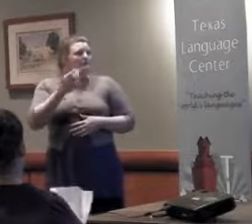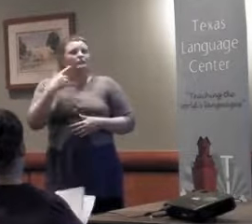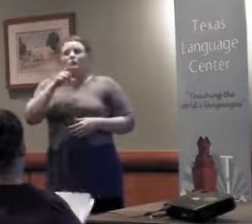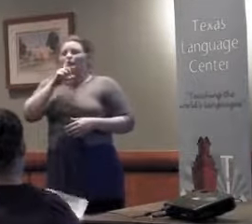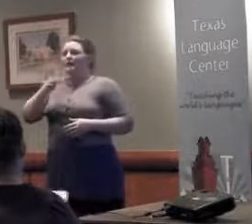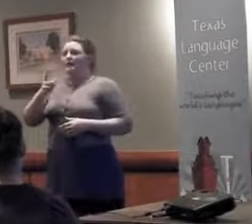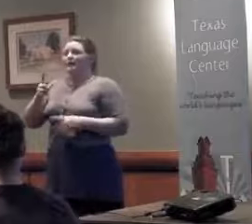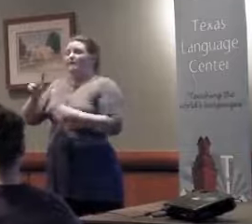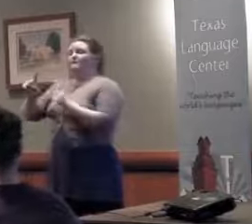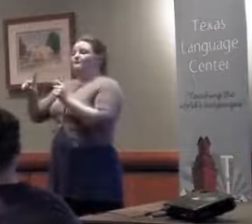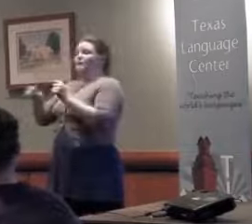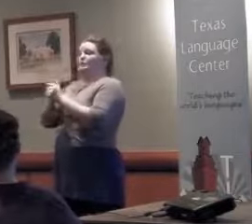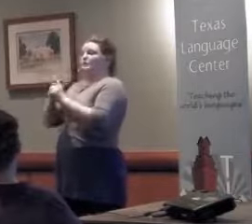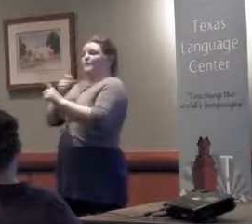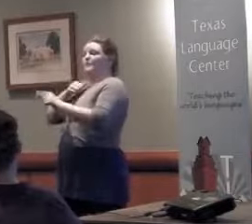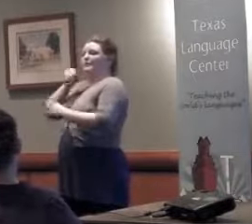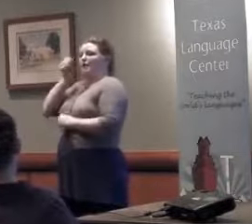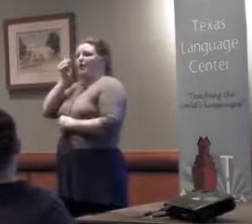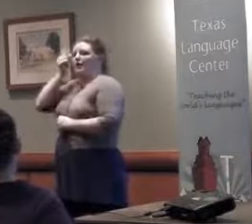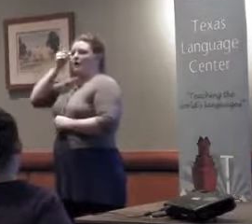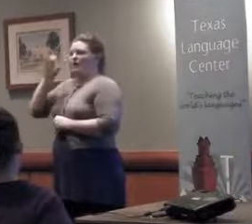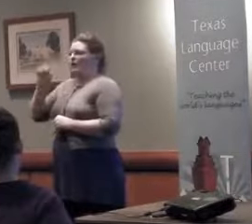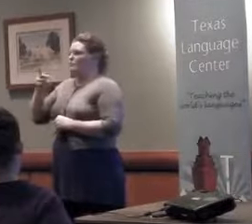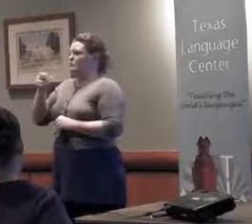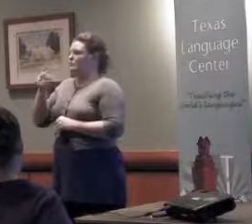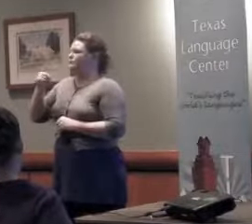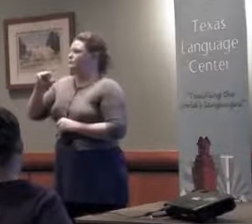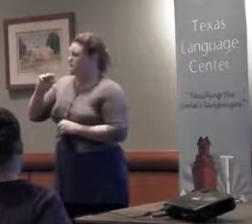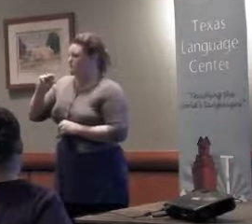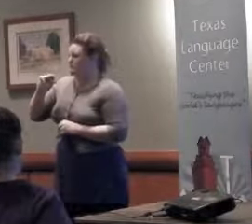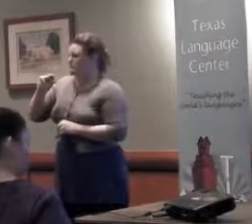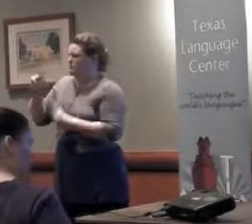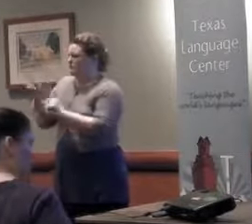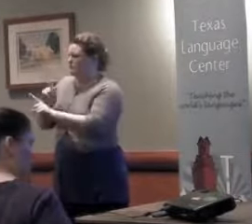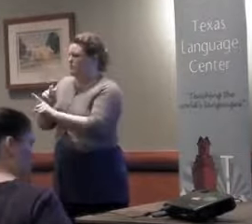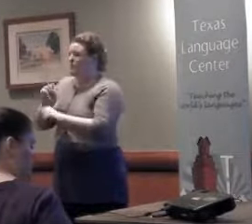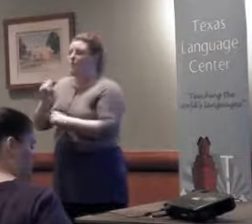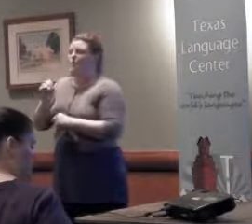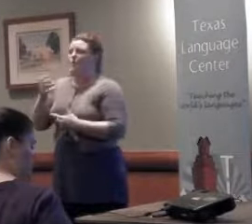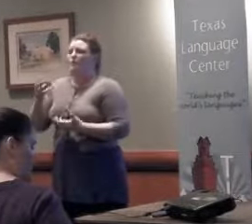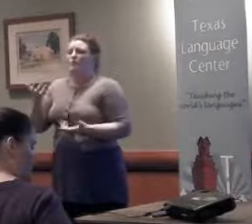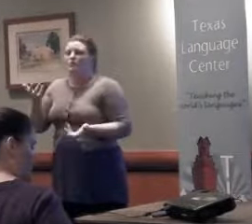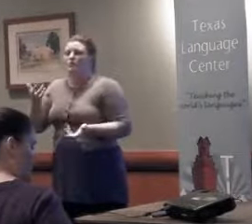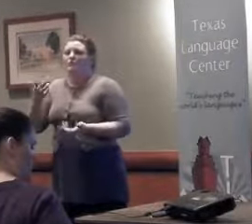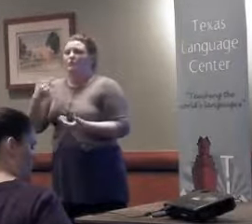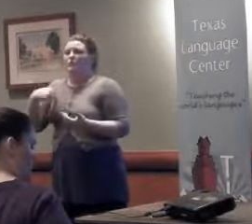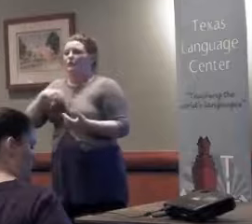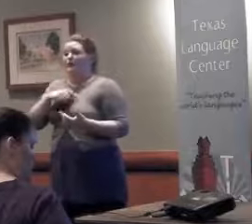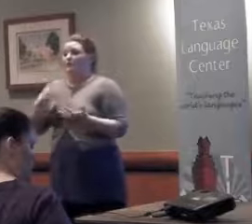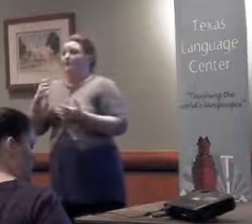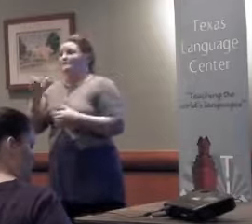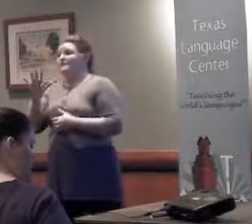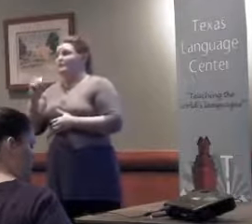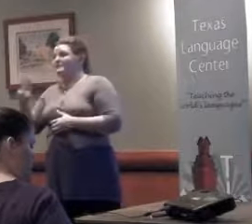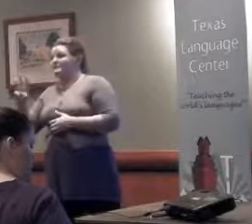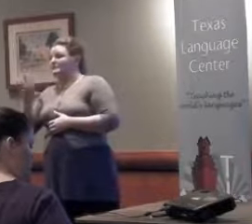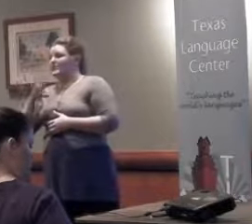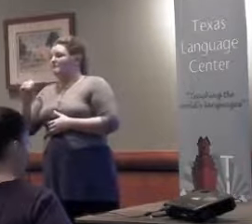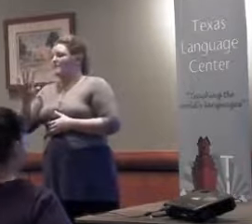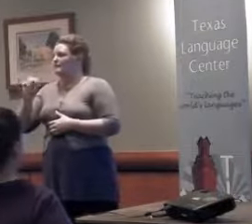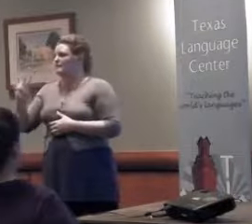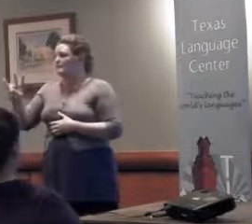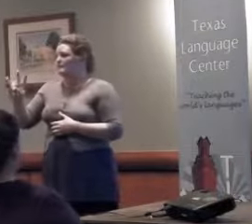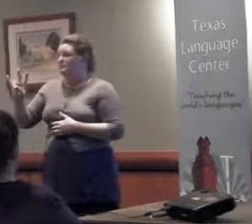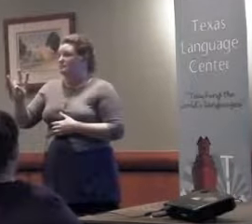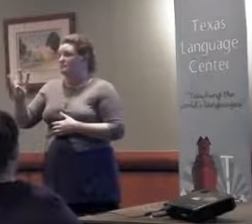first from the comprehension point of view. At least here at the UT program, in say 506 and 507,